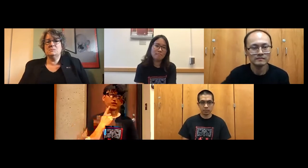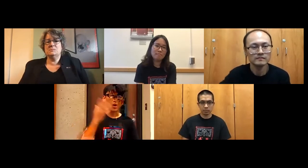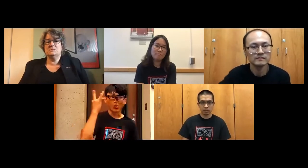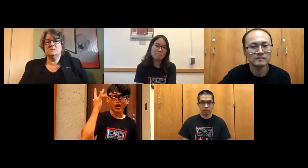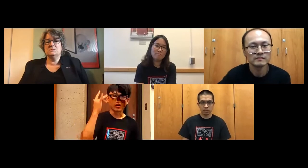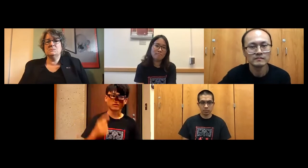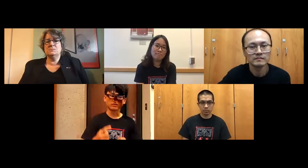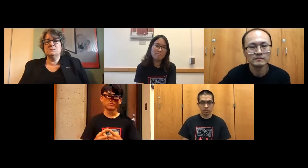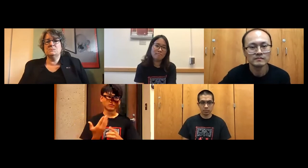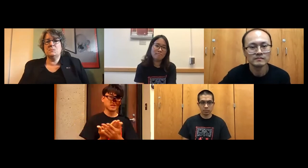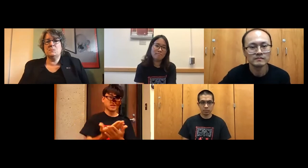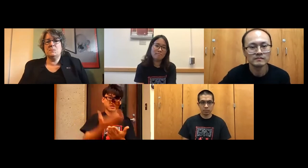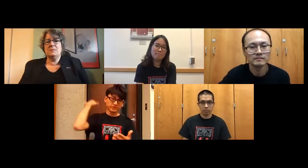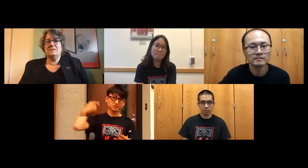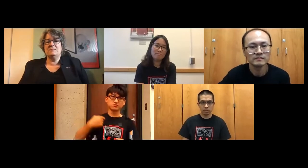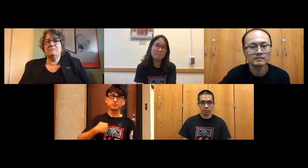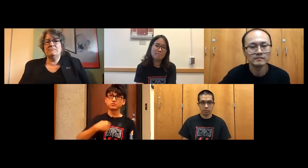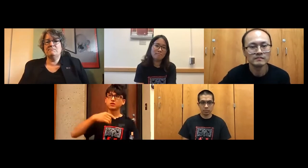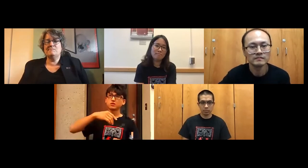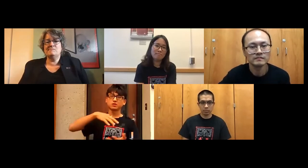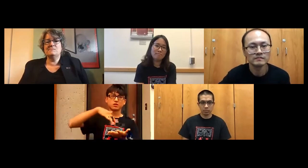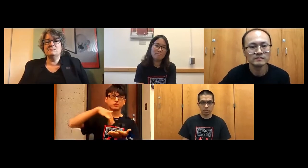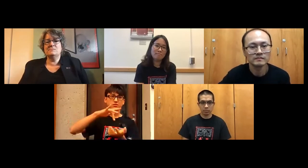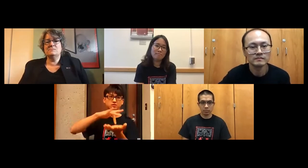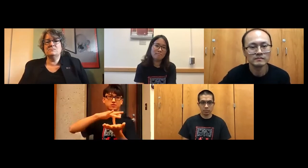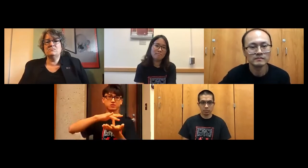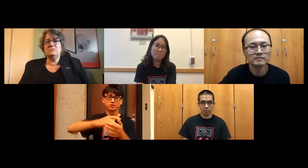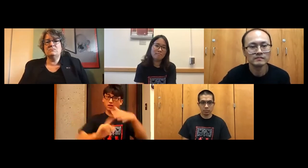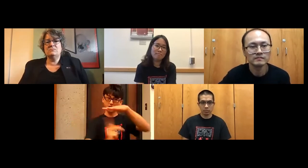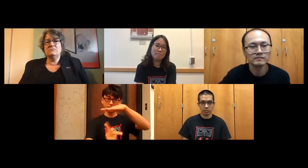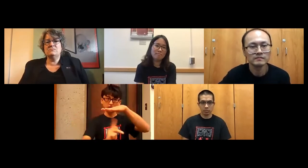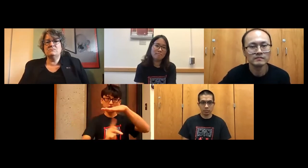So I think I finally identified as deaf.